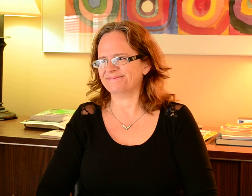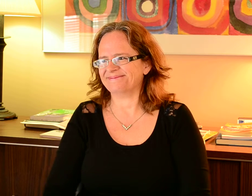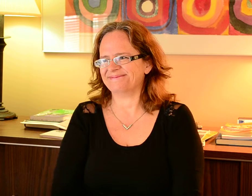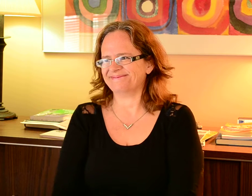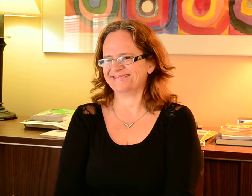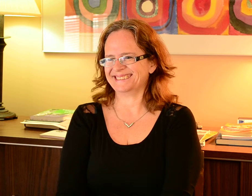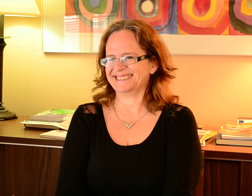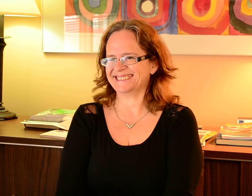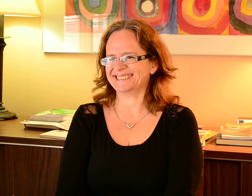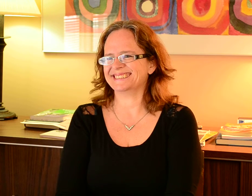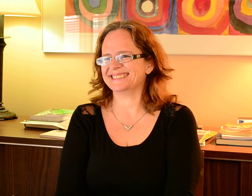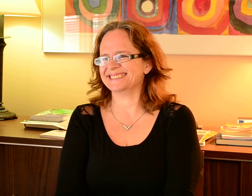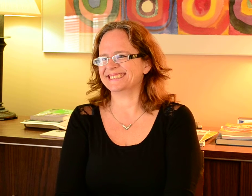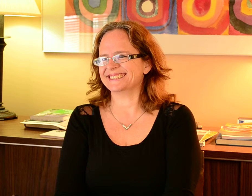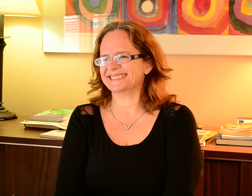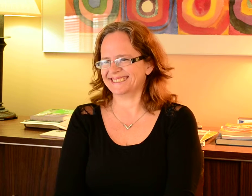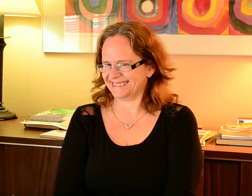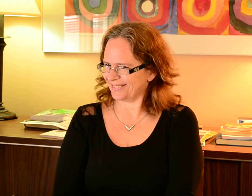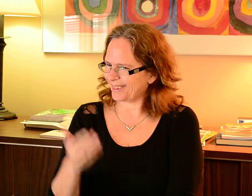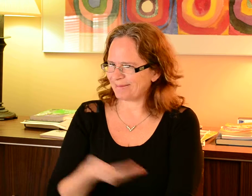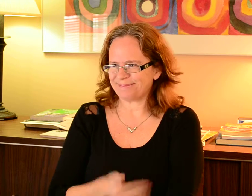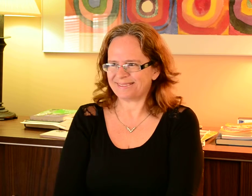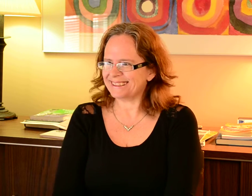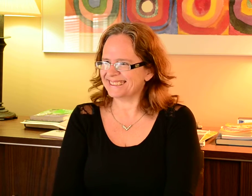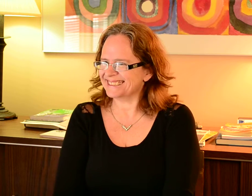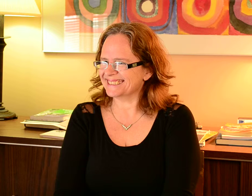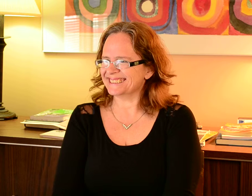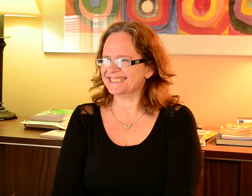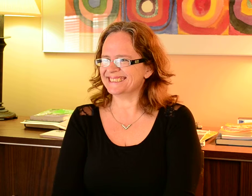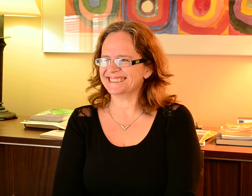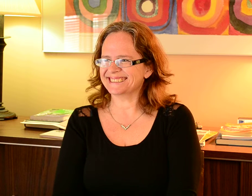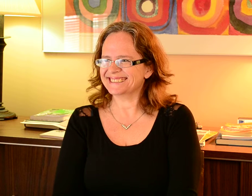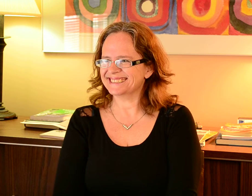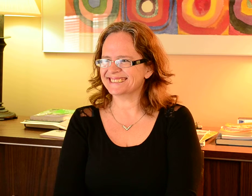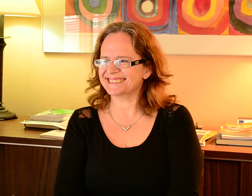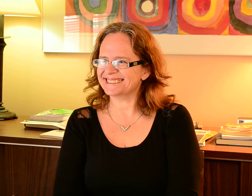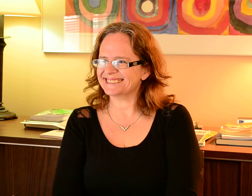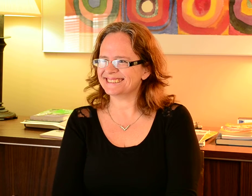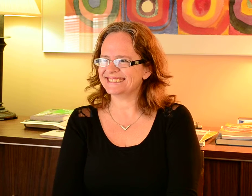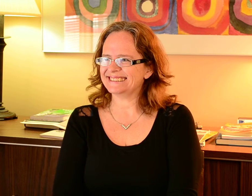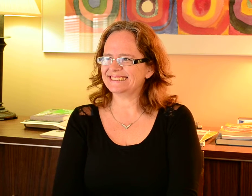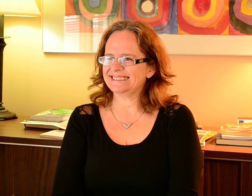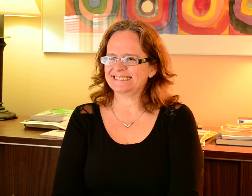Okay. Thank you. You're welcome. What would you say the biggest challenge is for